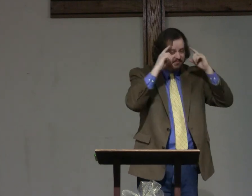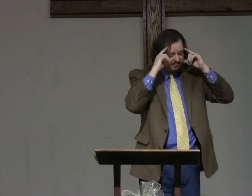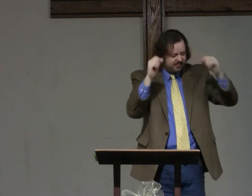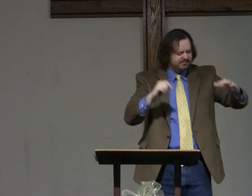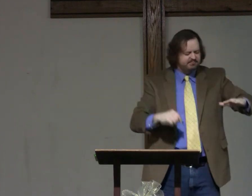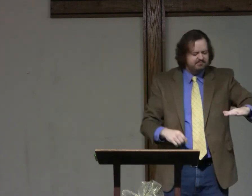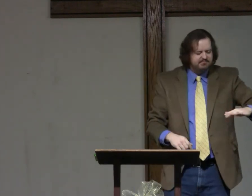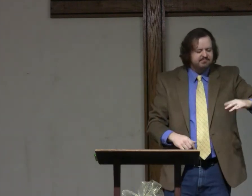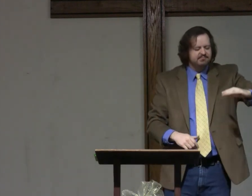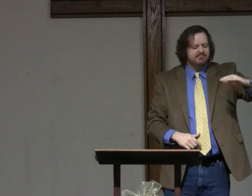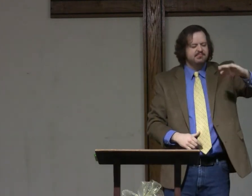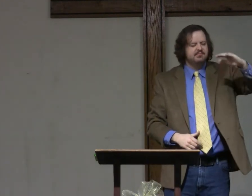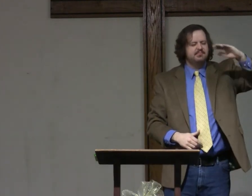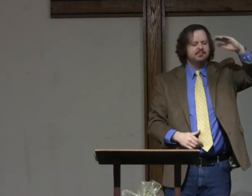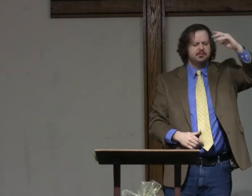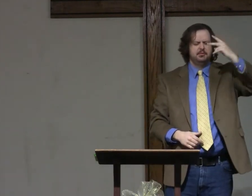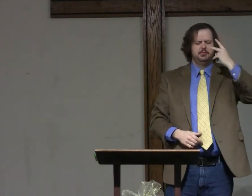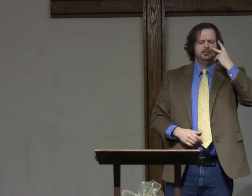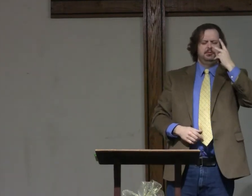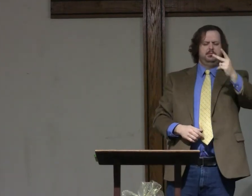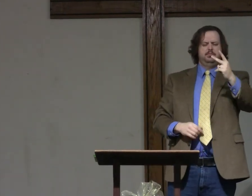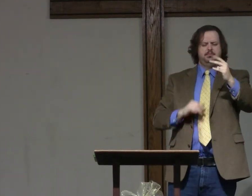So the parallel of the story of Moses. Moses,